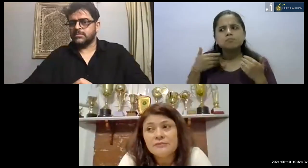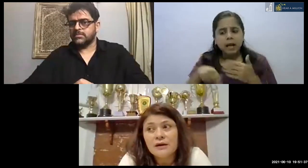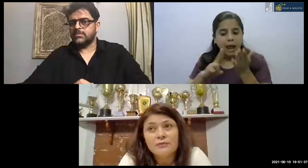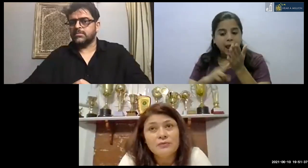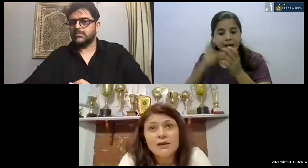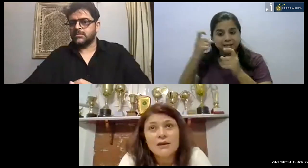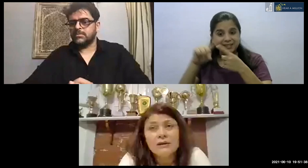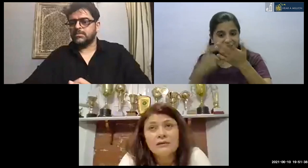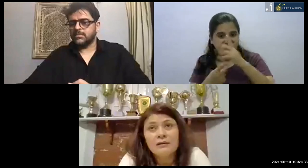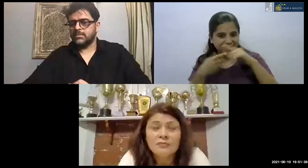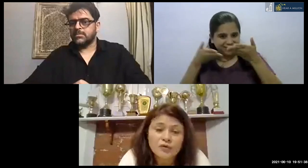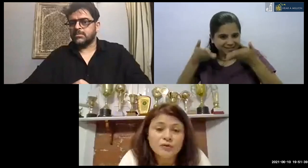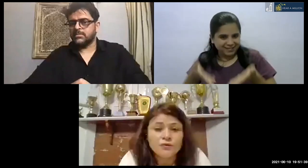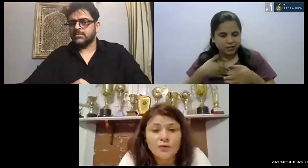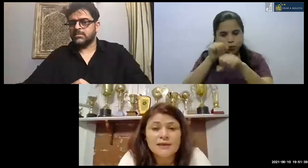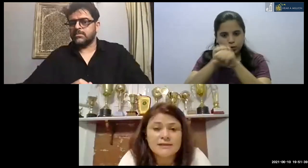NCERT,